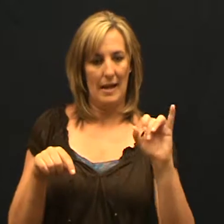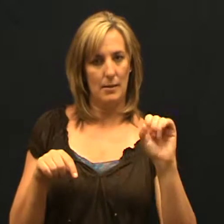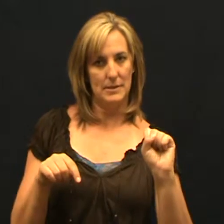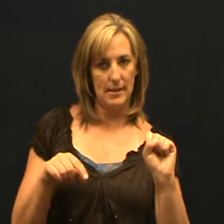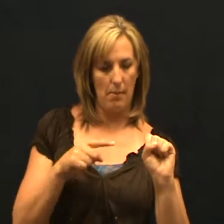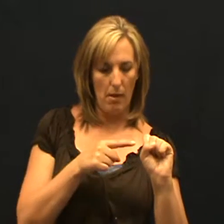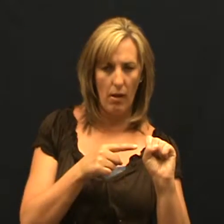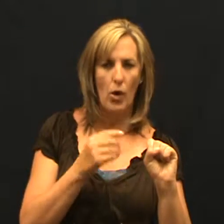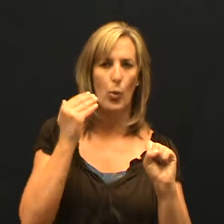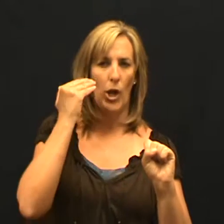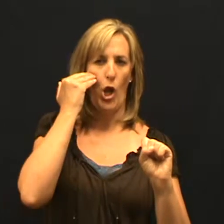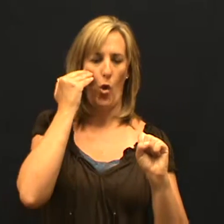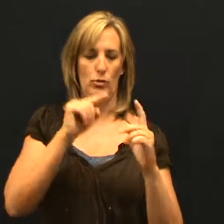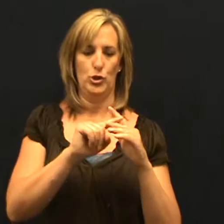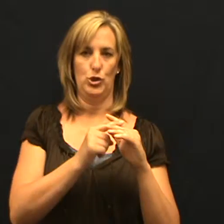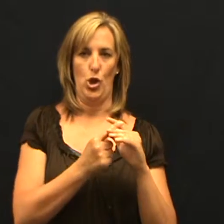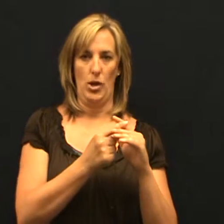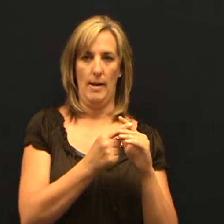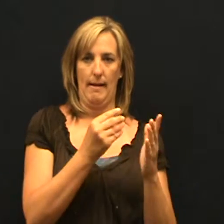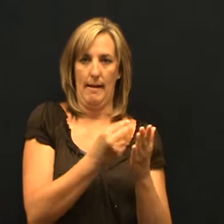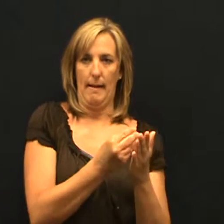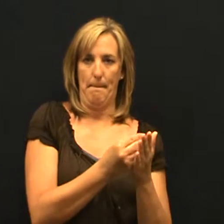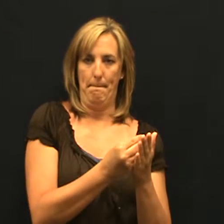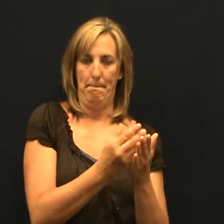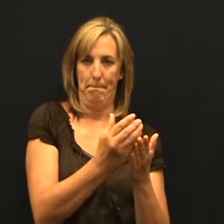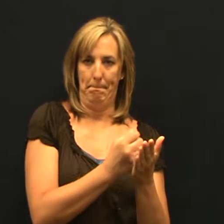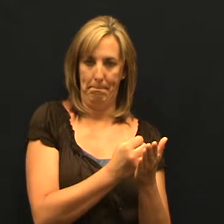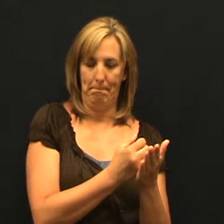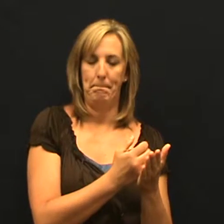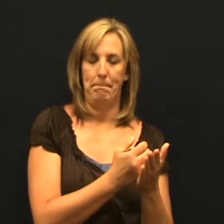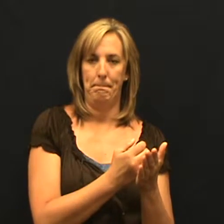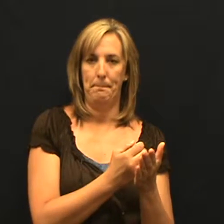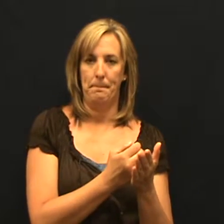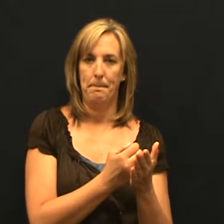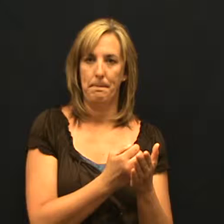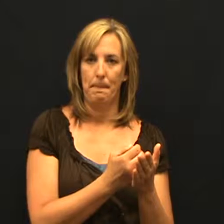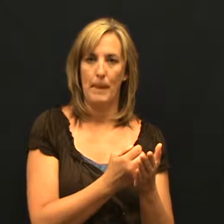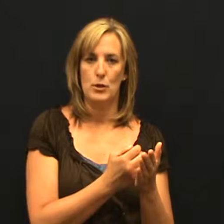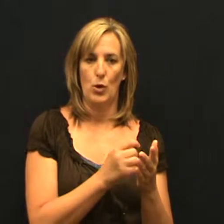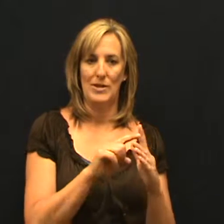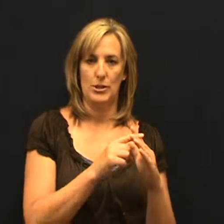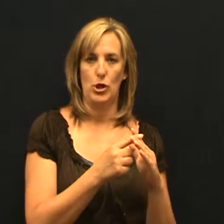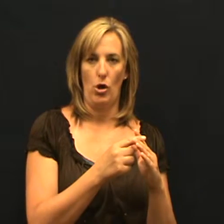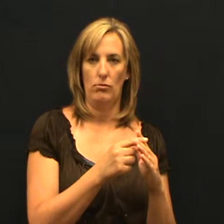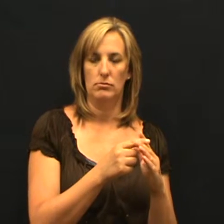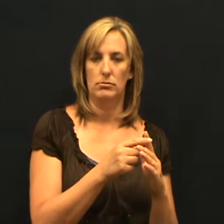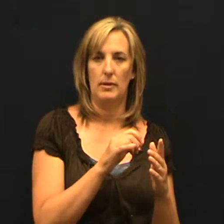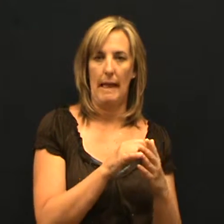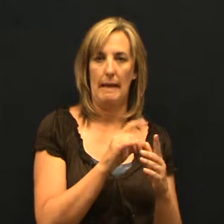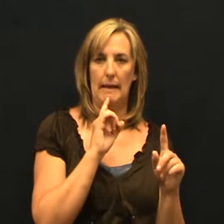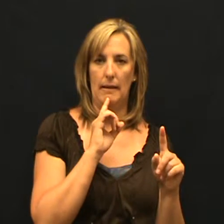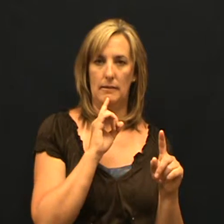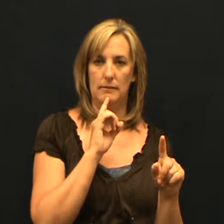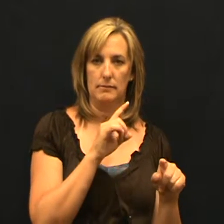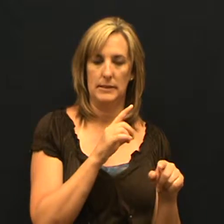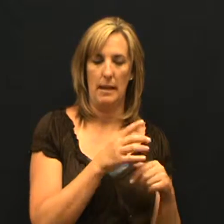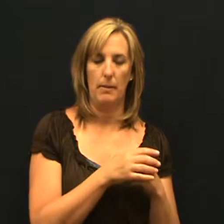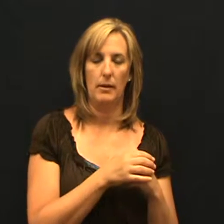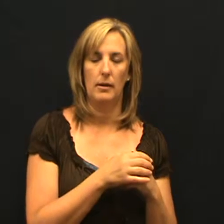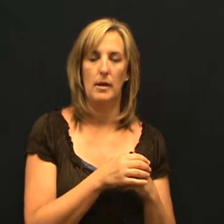income was. In other words, that's where we start our operations section in the statement of cash flows. And we also need to know what our non-cash